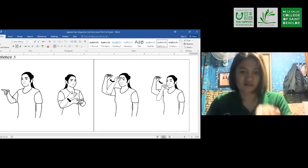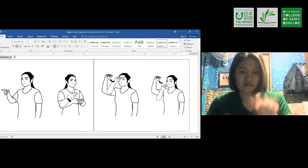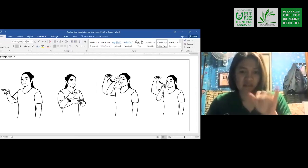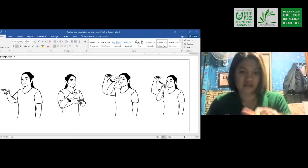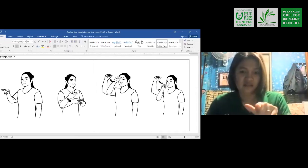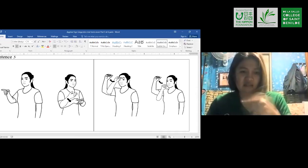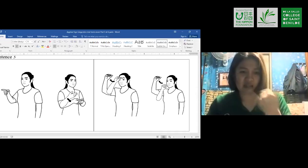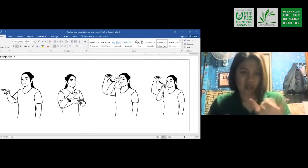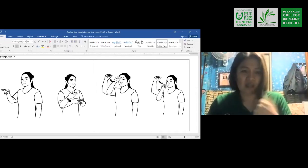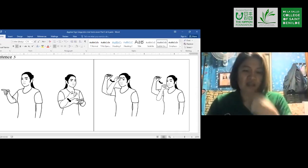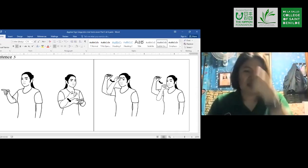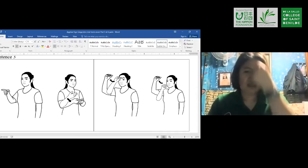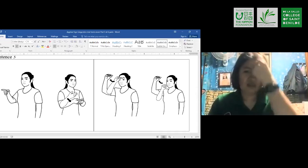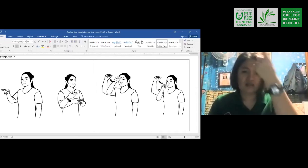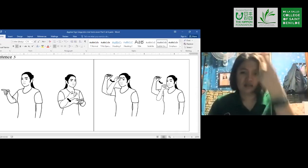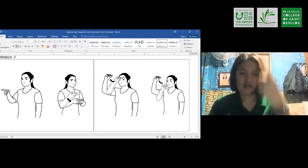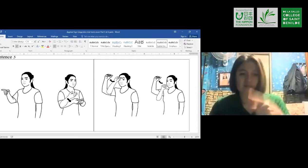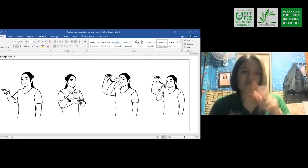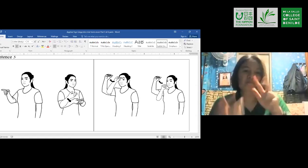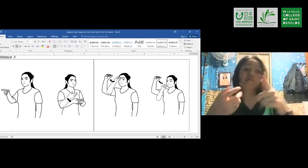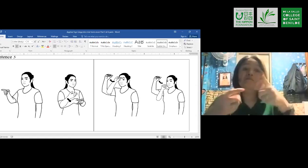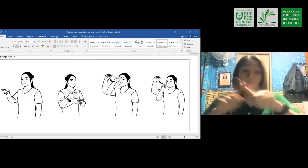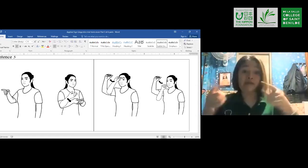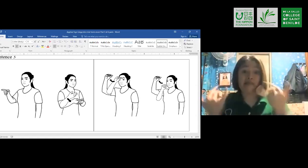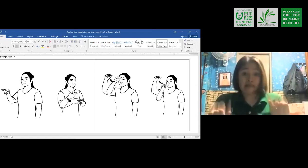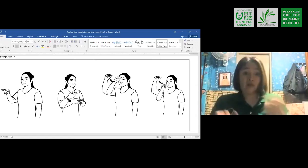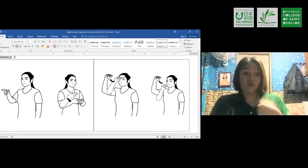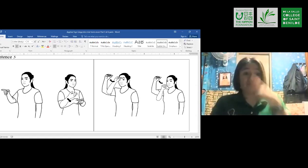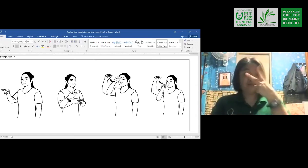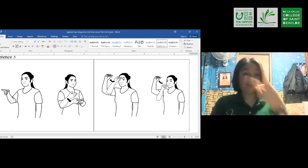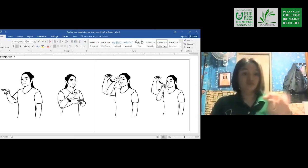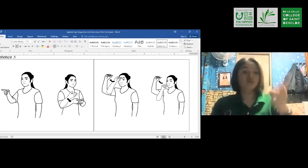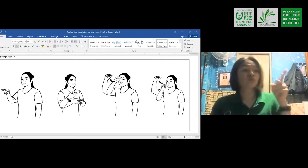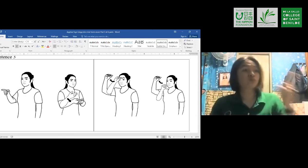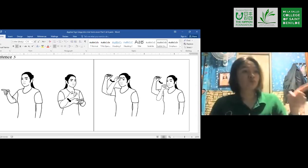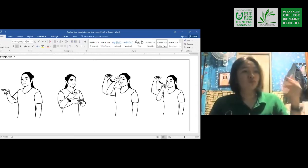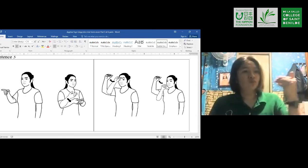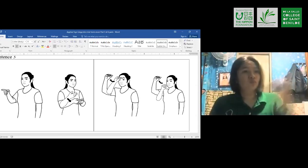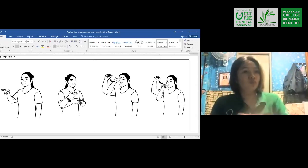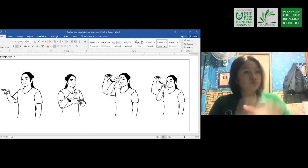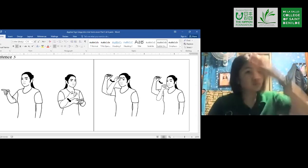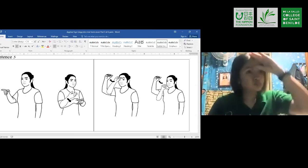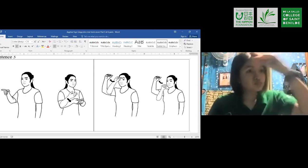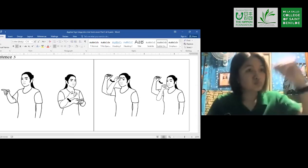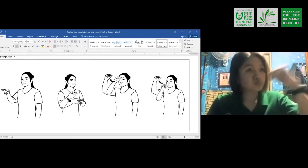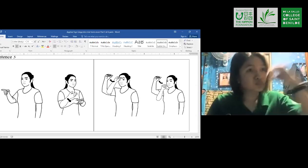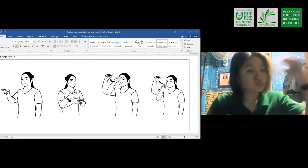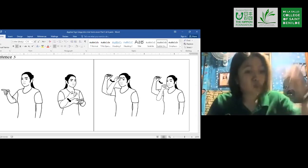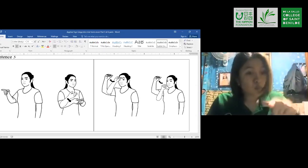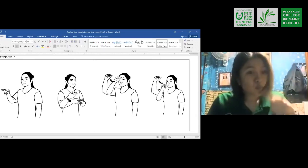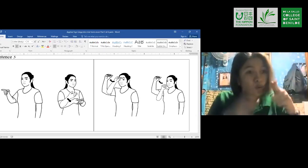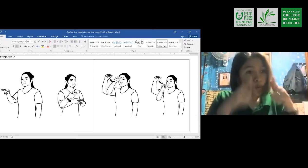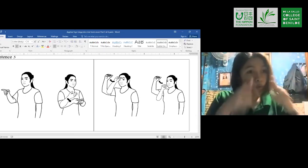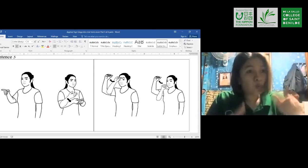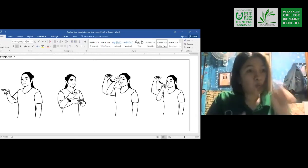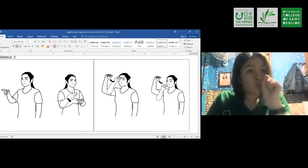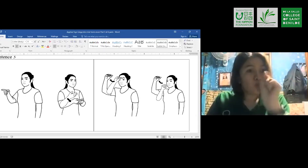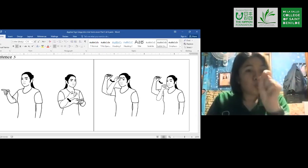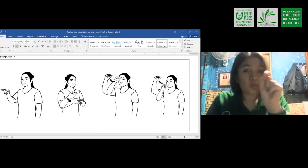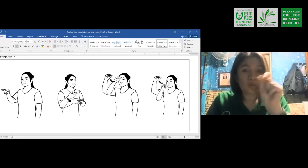NMS present, right? I understand that. So you boy, girl,